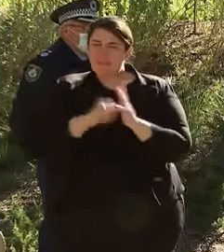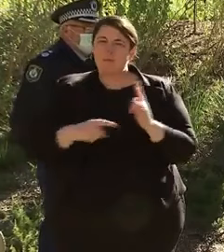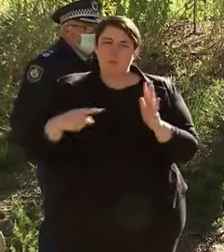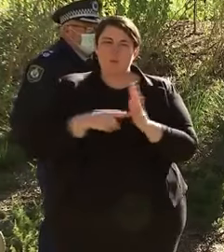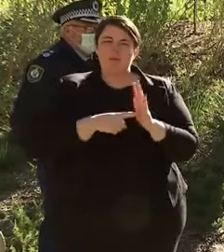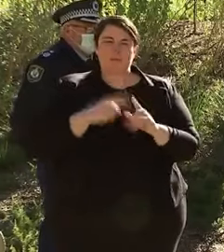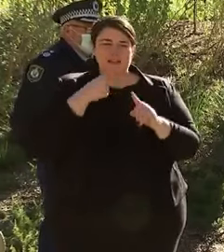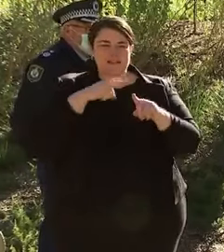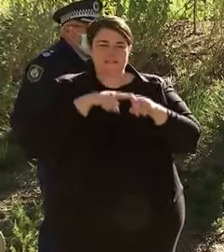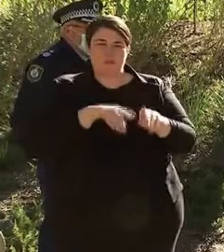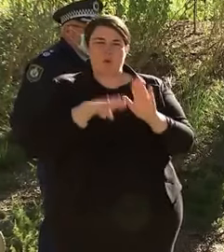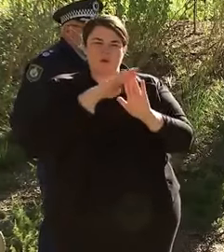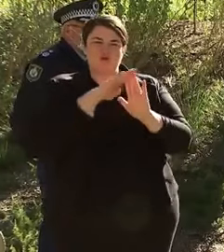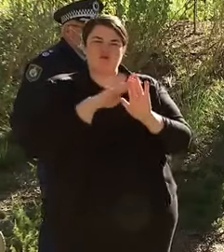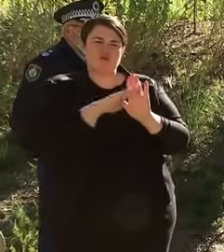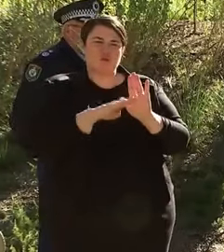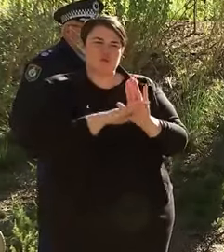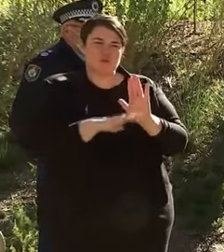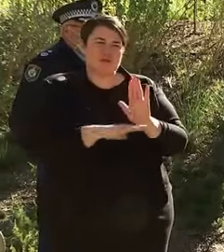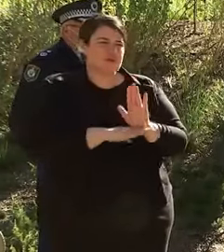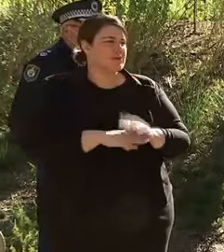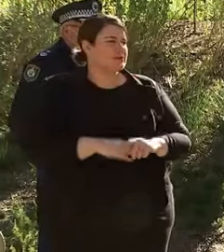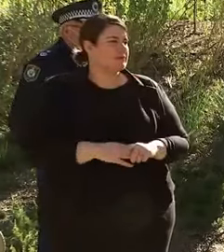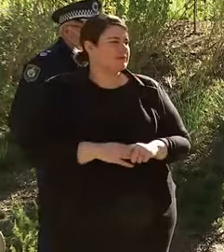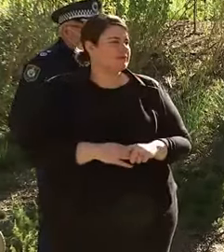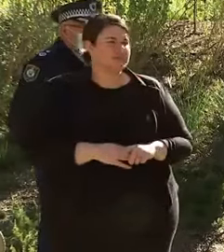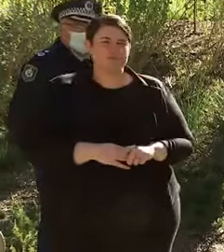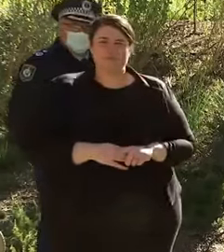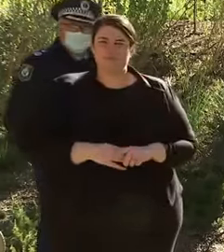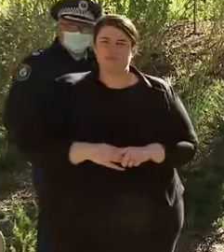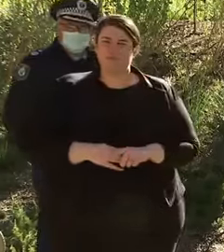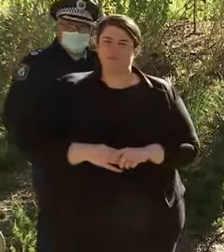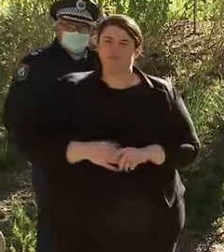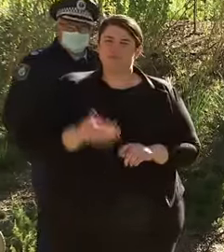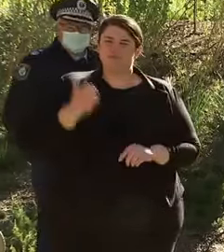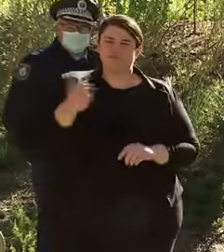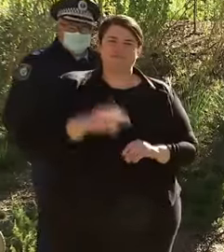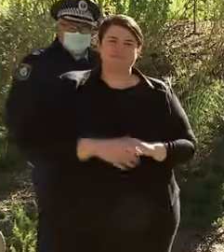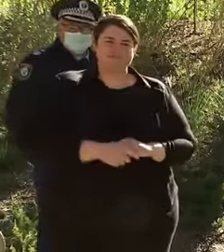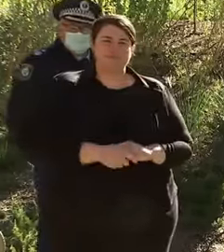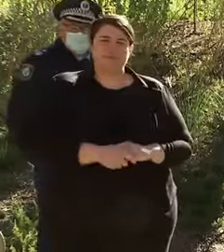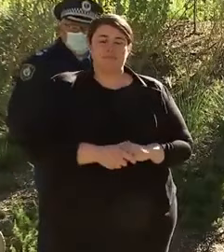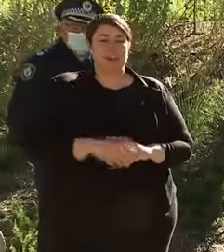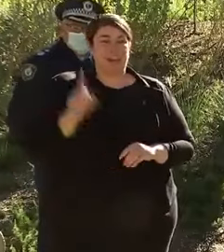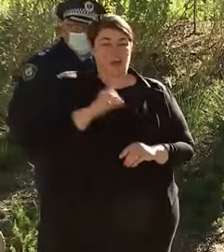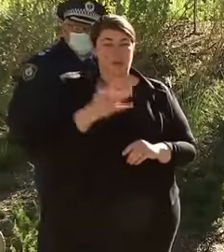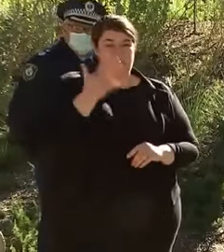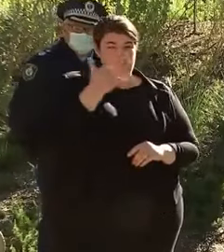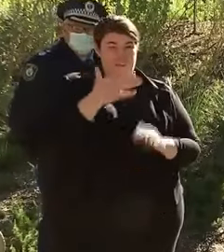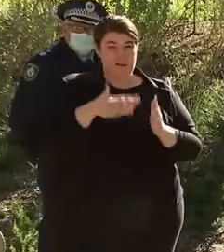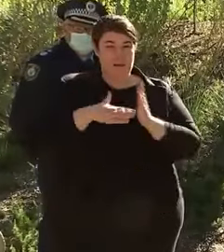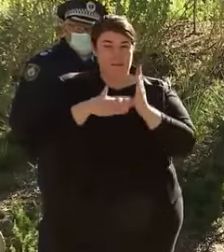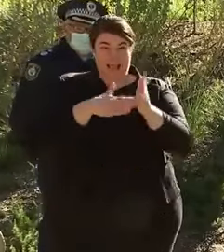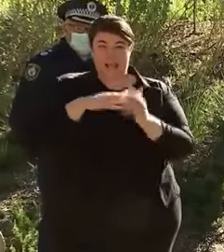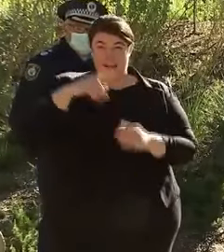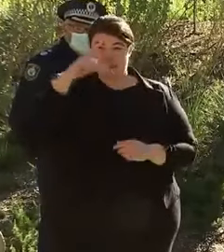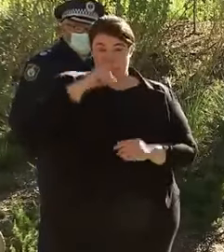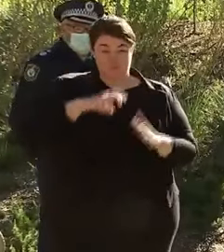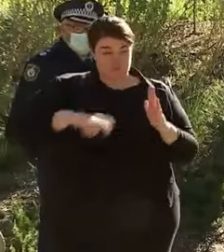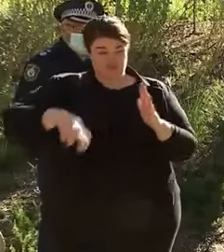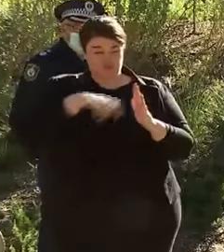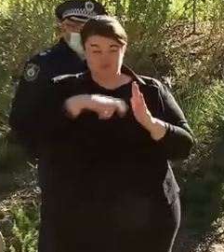follow the public health advice. Premier, can we ask you, you know, we're now, there's about 5 million people in Greater Sydney now in